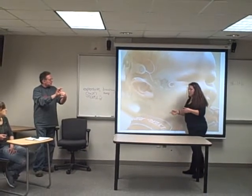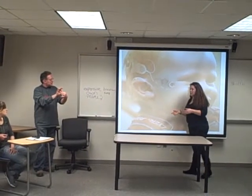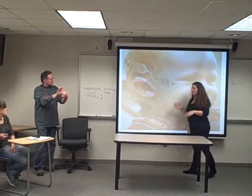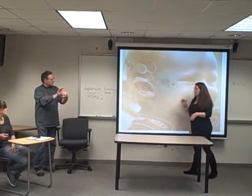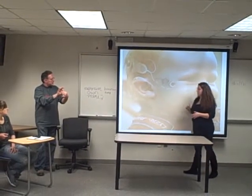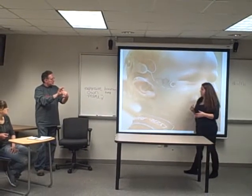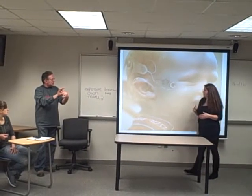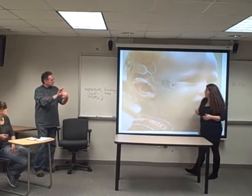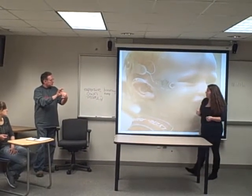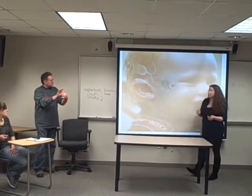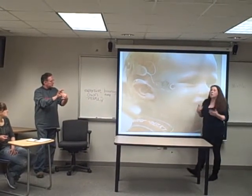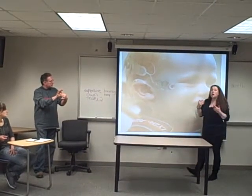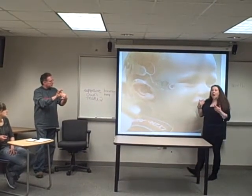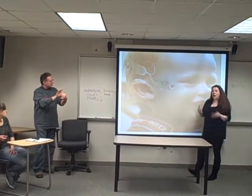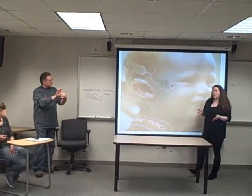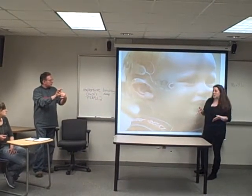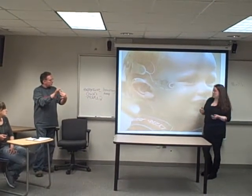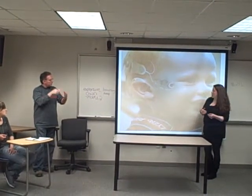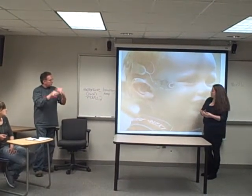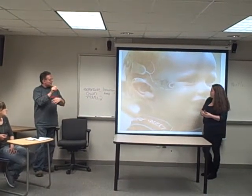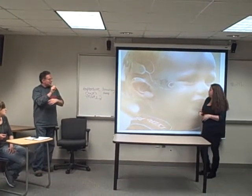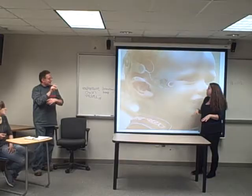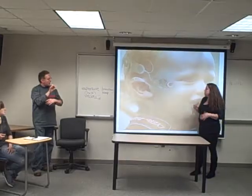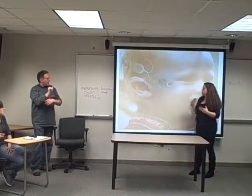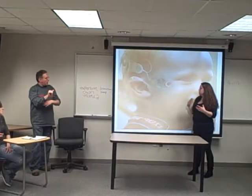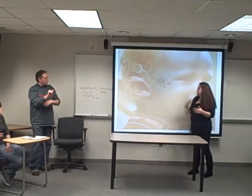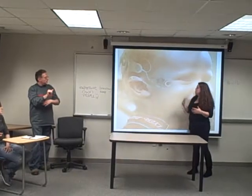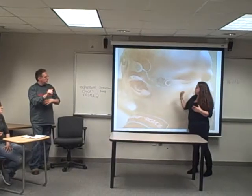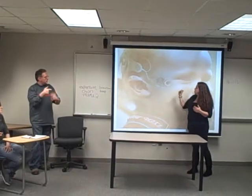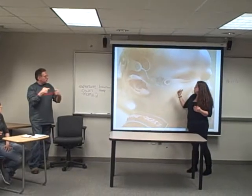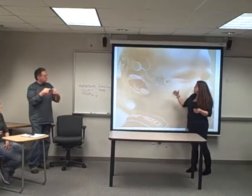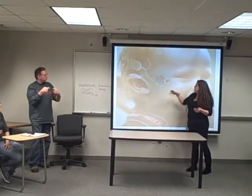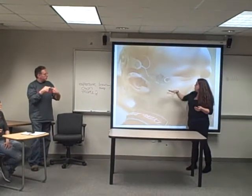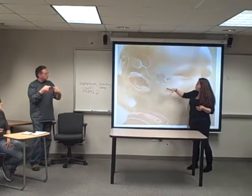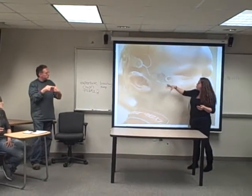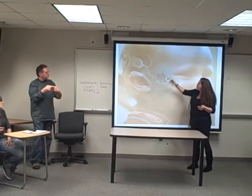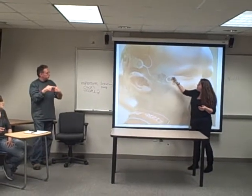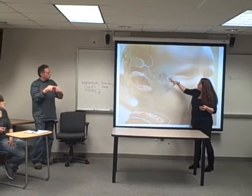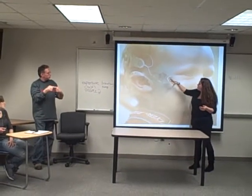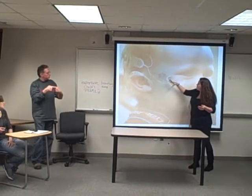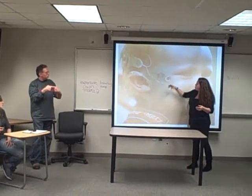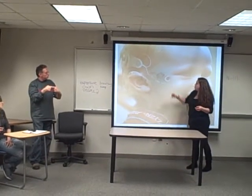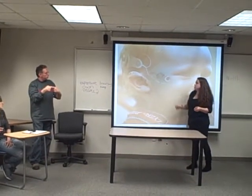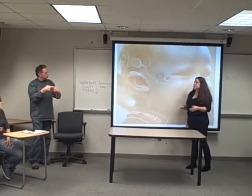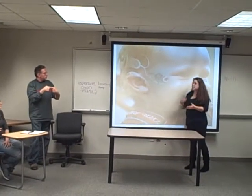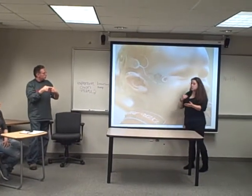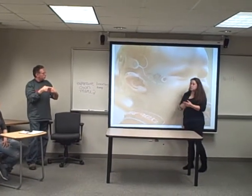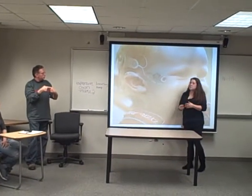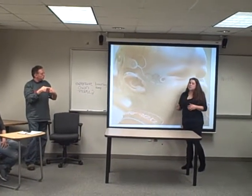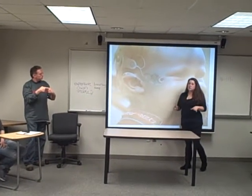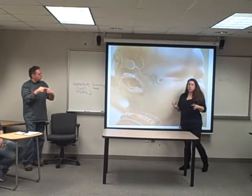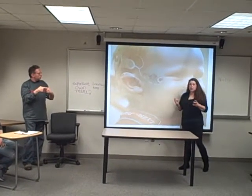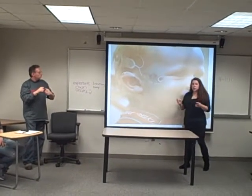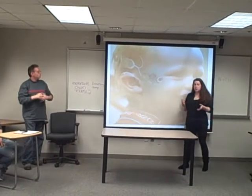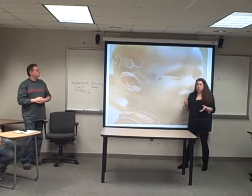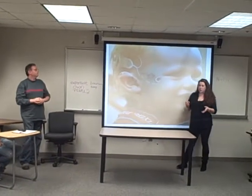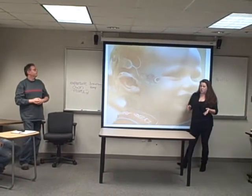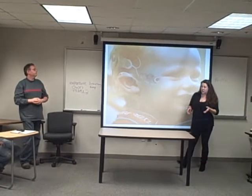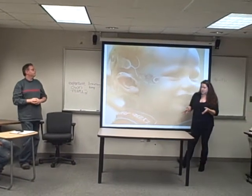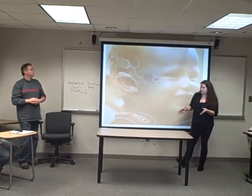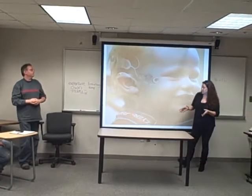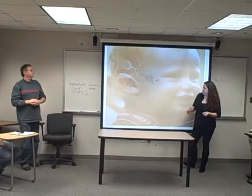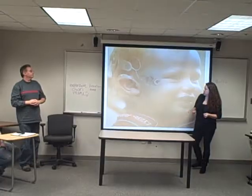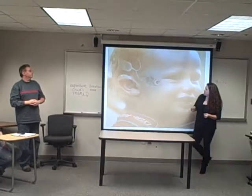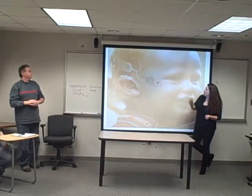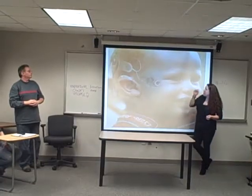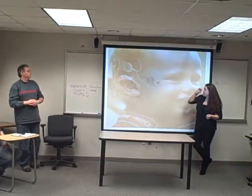it takes the place of the cilia and the electrodes. So it's basically, instead of sound vibrations, it turns it immediately into